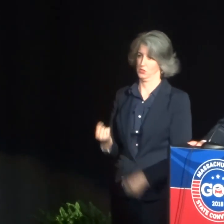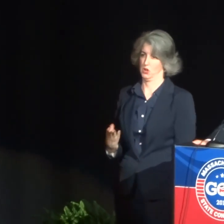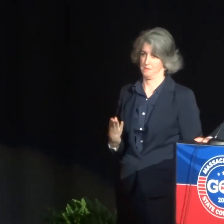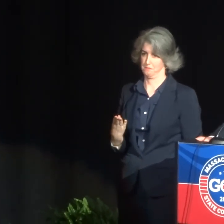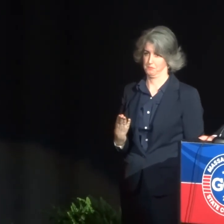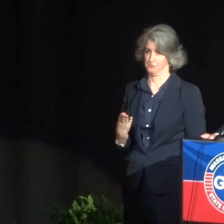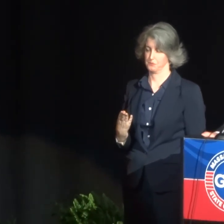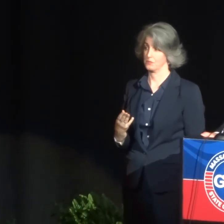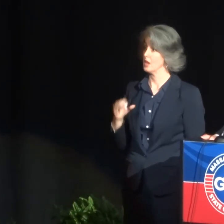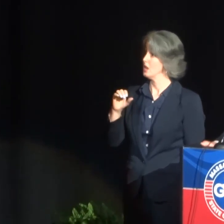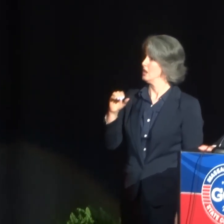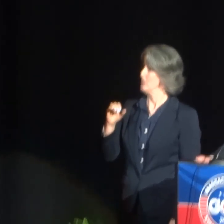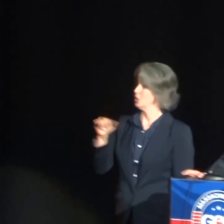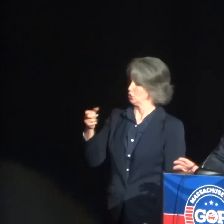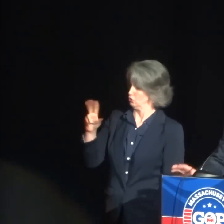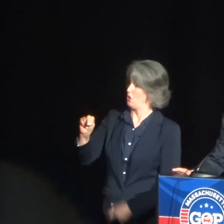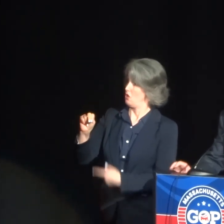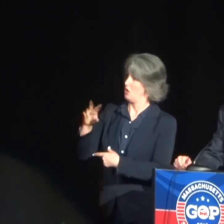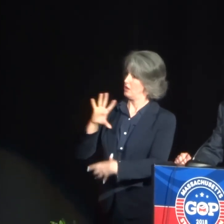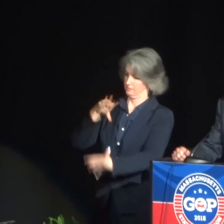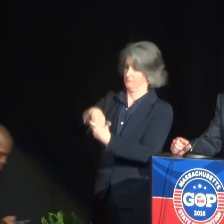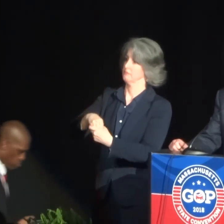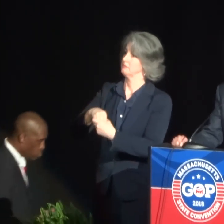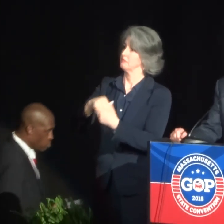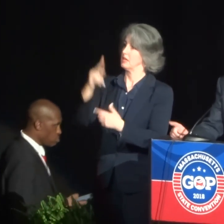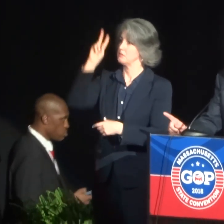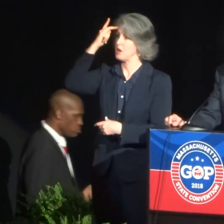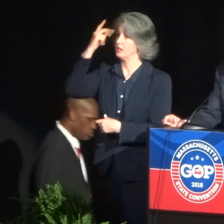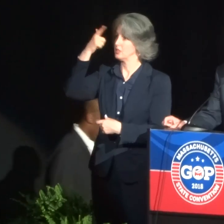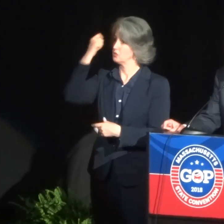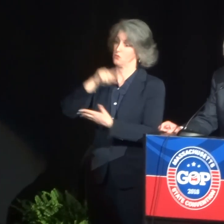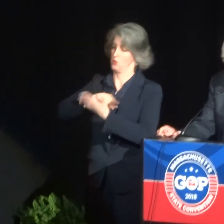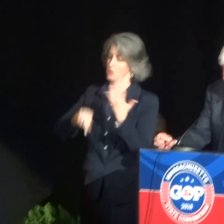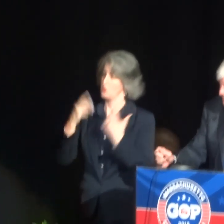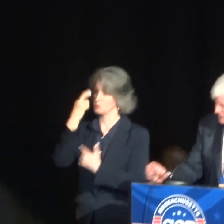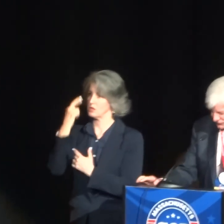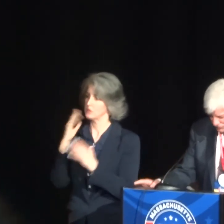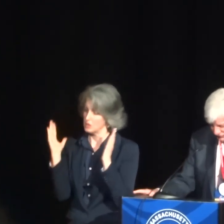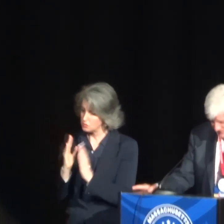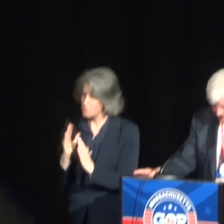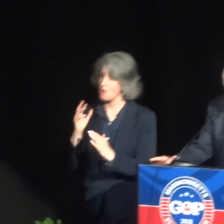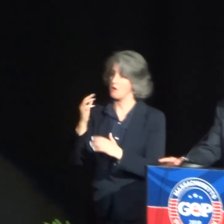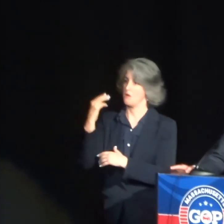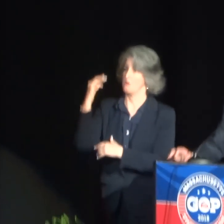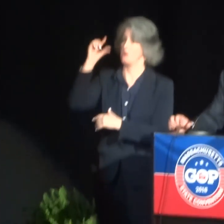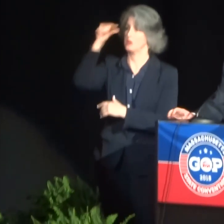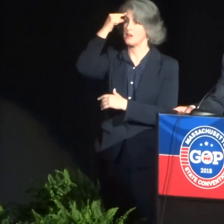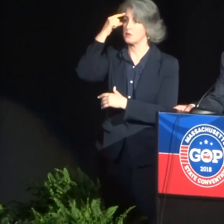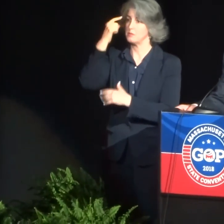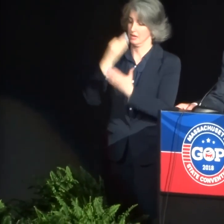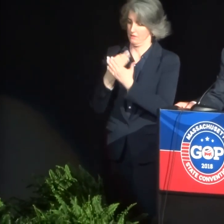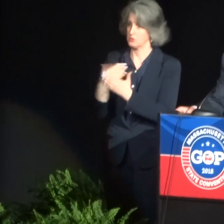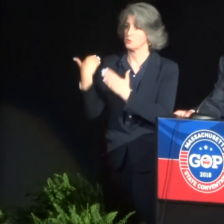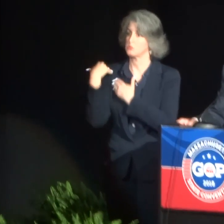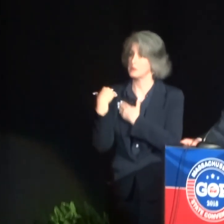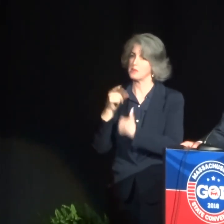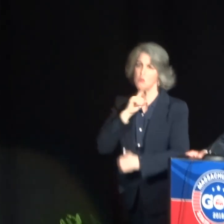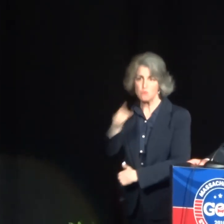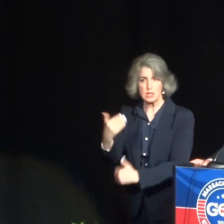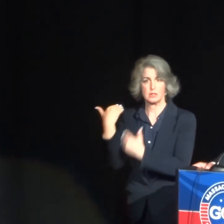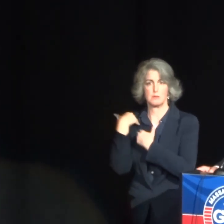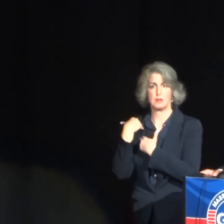in politics for those right reasons. He's a believer in the principles that matter: smaller government, fiscal responsibility, real accountability,